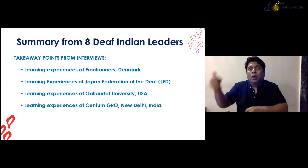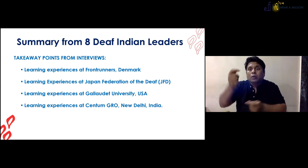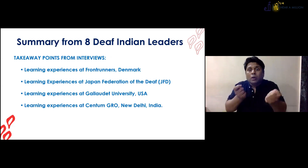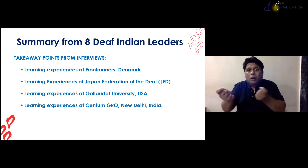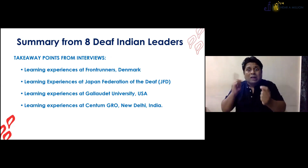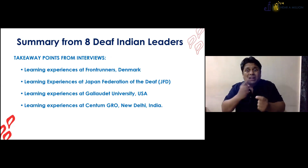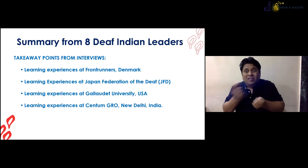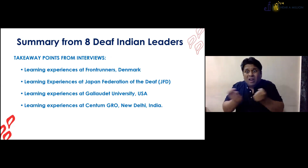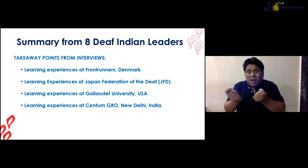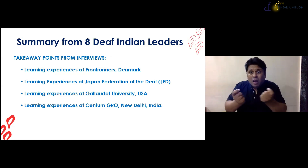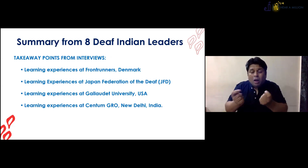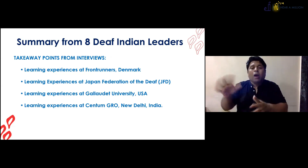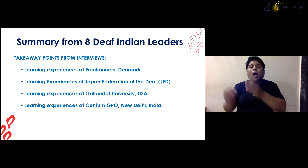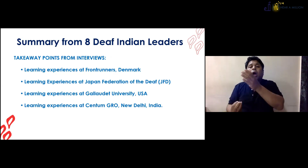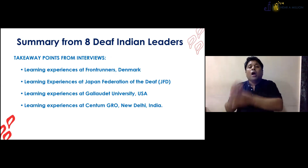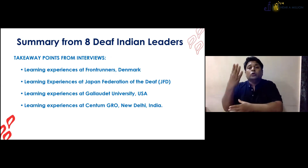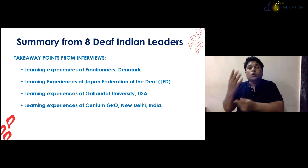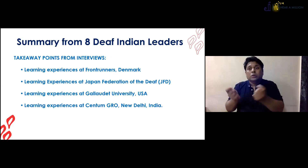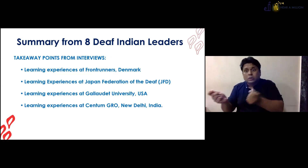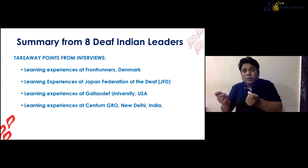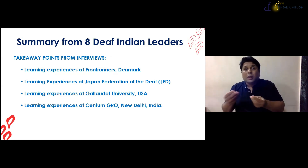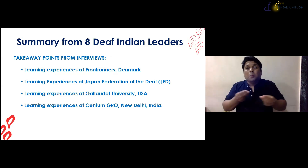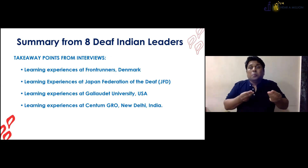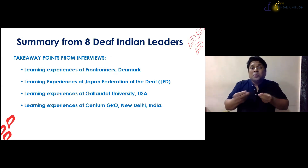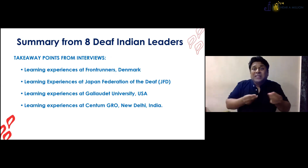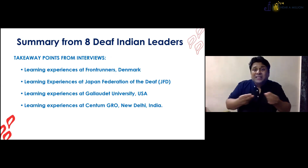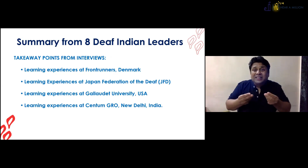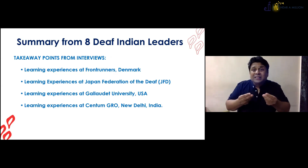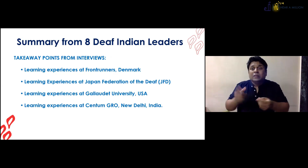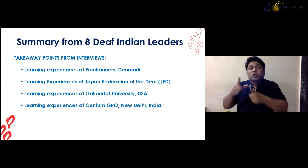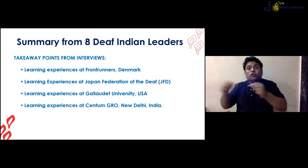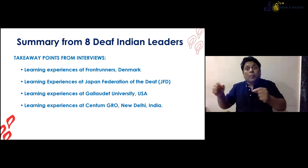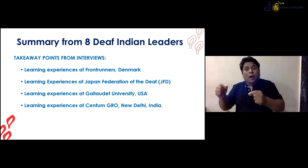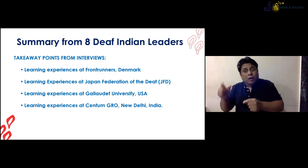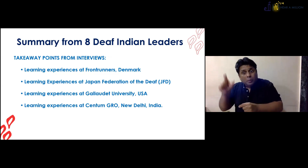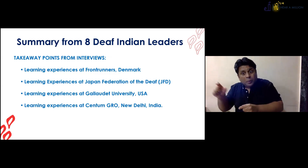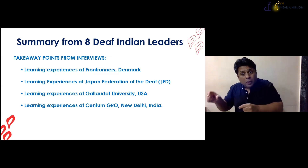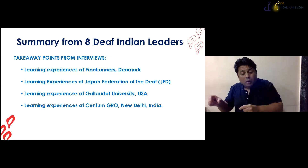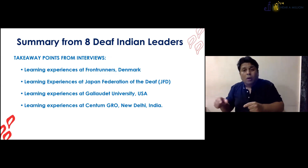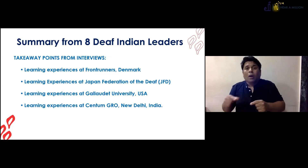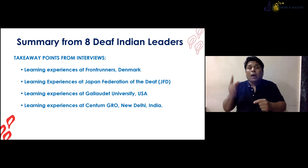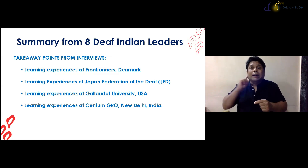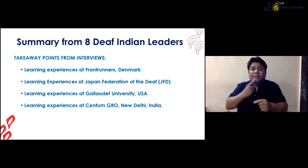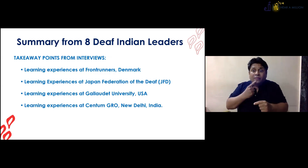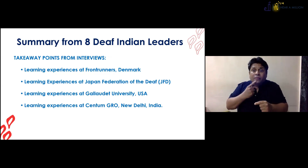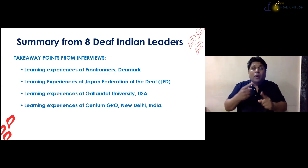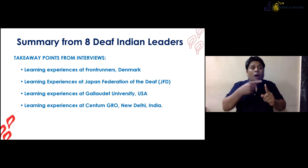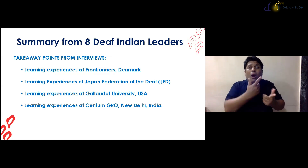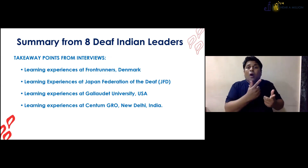that across the schools, deaf people were managing schools, associations, businesses in Japan.